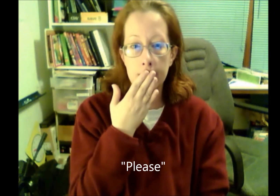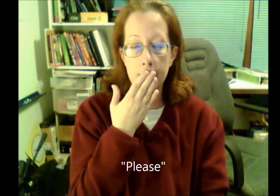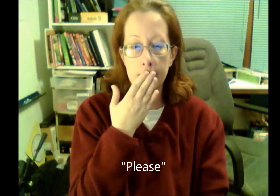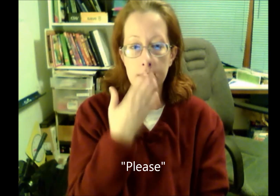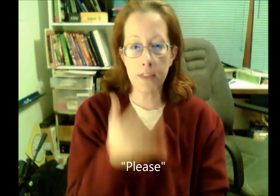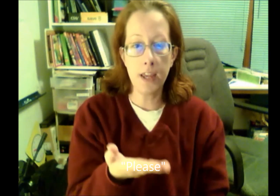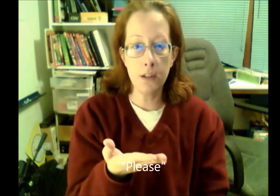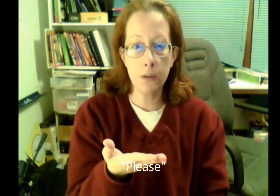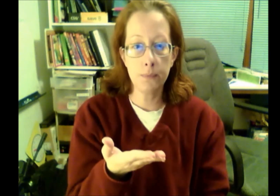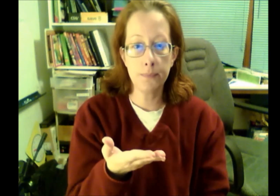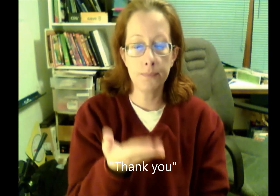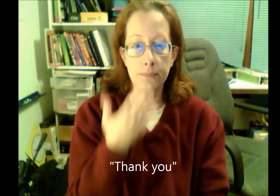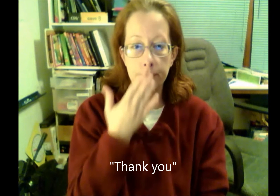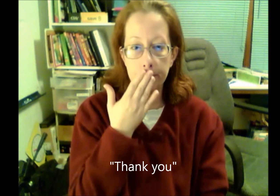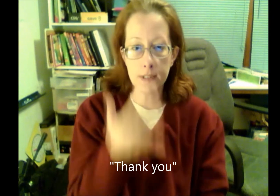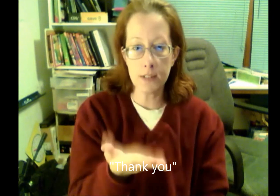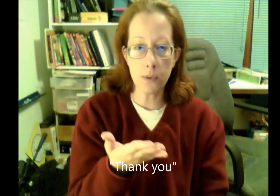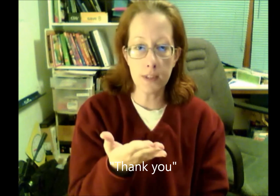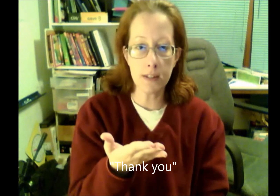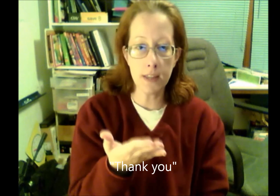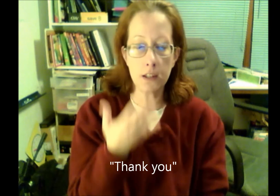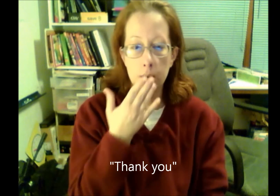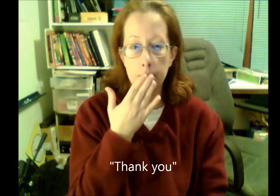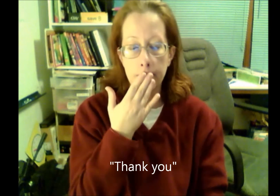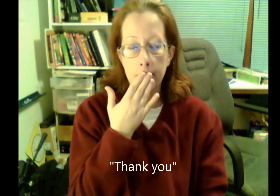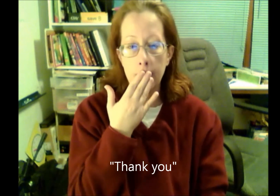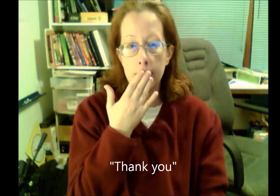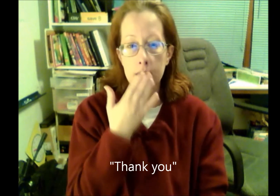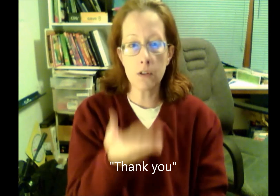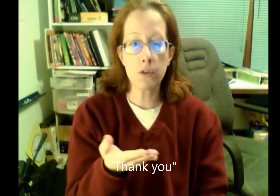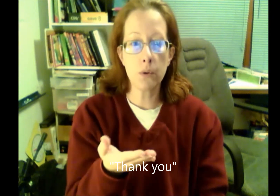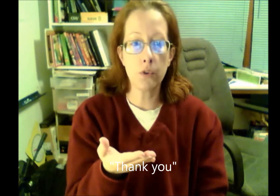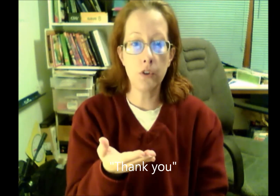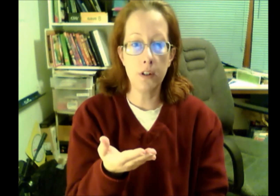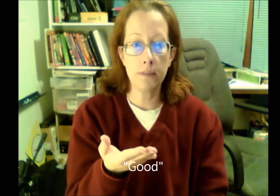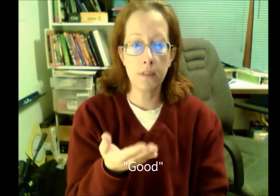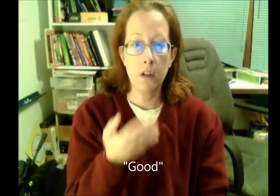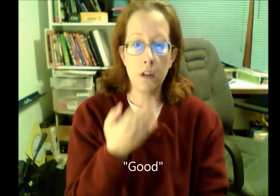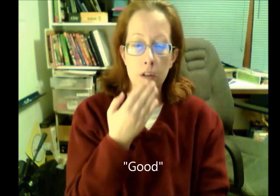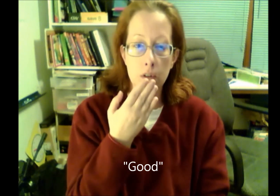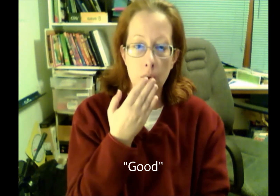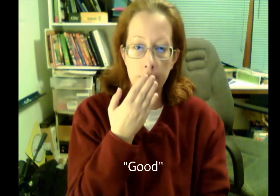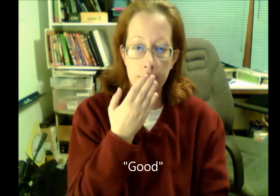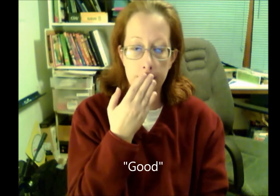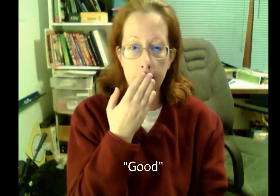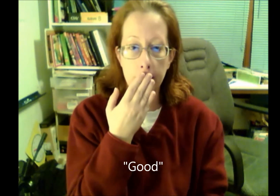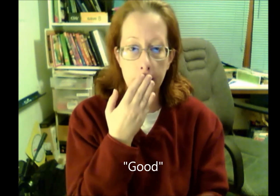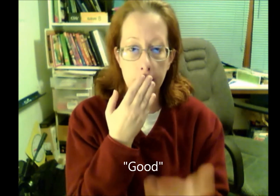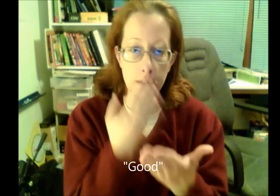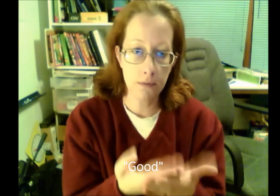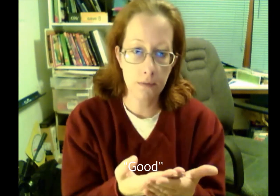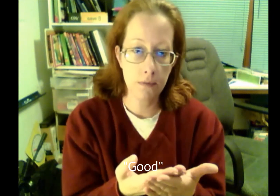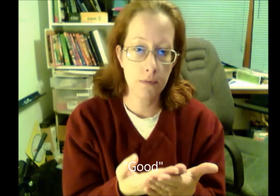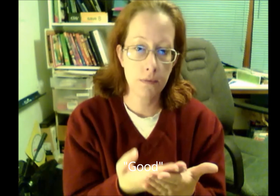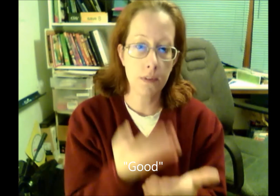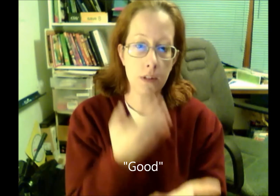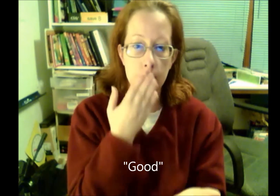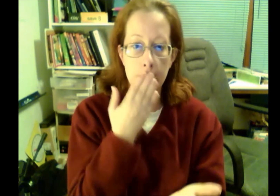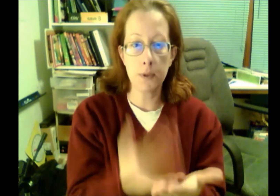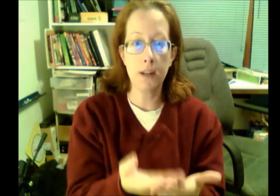is thank you. This is thank you. This is also good. So if it's very good, then you slap your hand. This